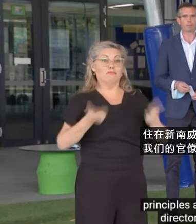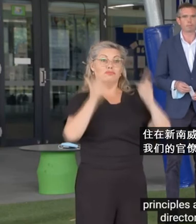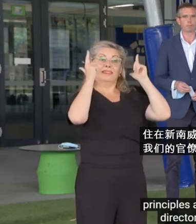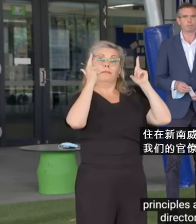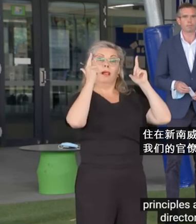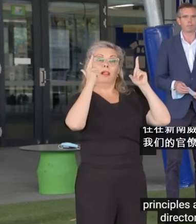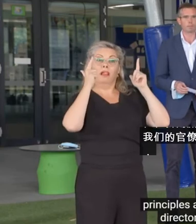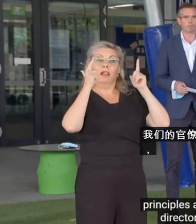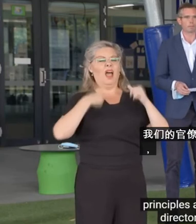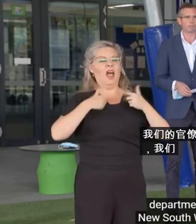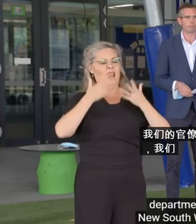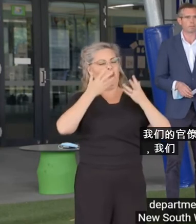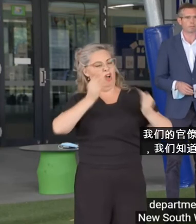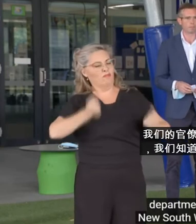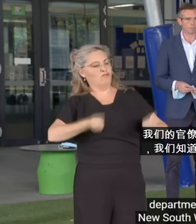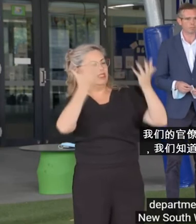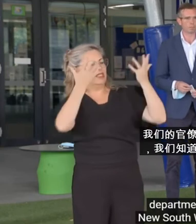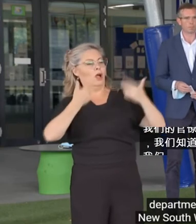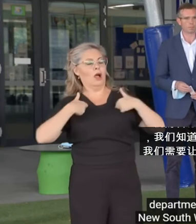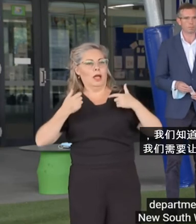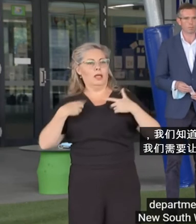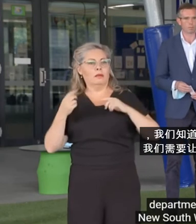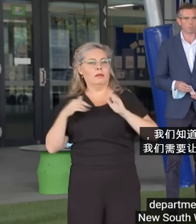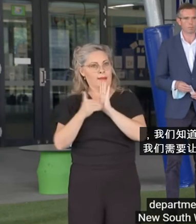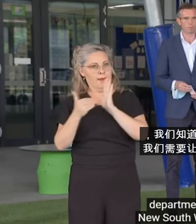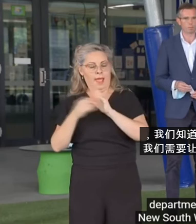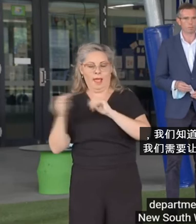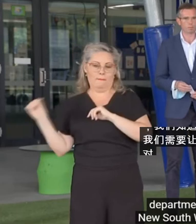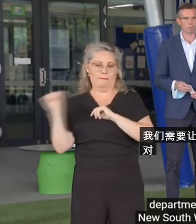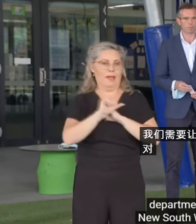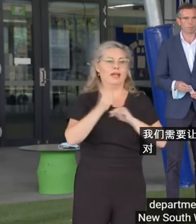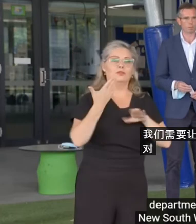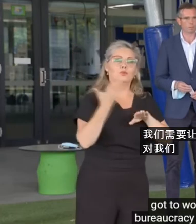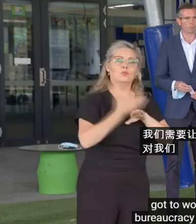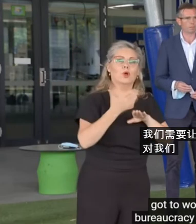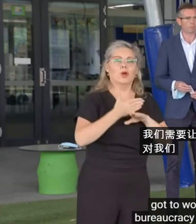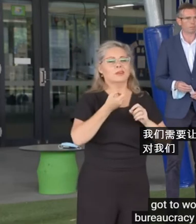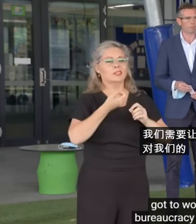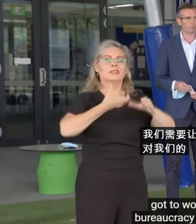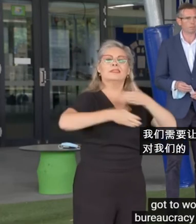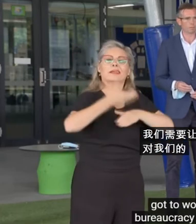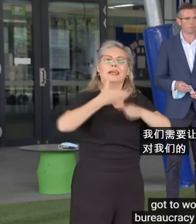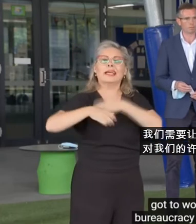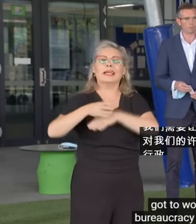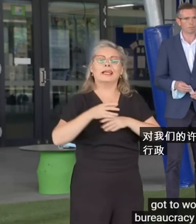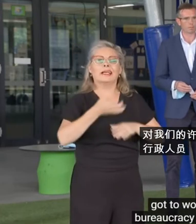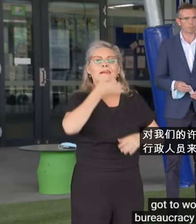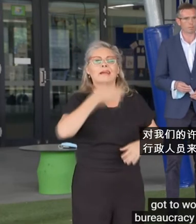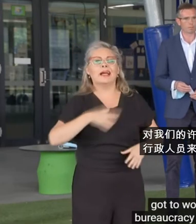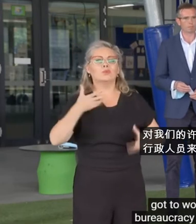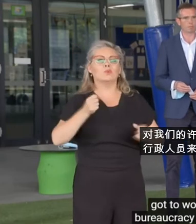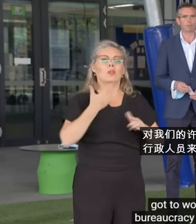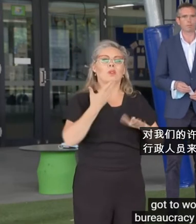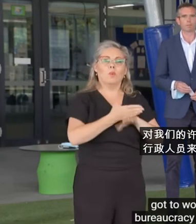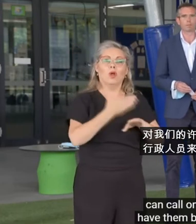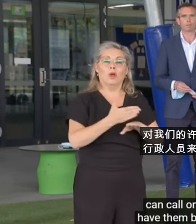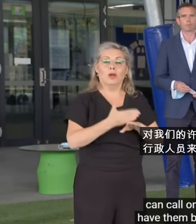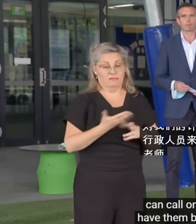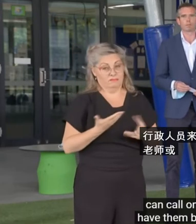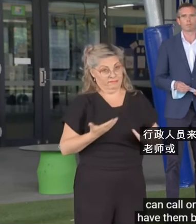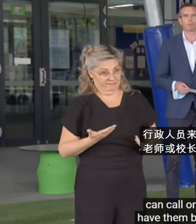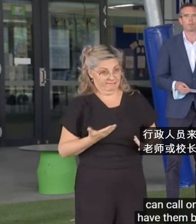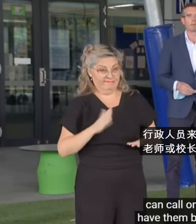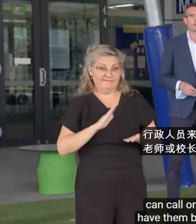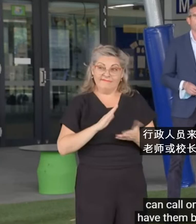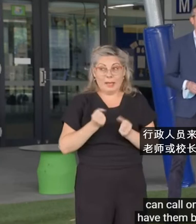within our bureaucracy that we know that we can call on should we need to have them back in the classroom. That's also true for a lot of our administrative staff, because